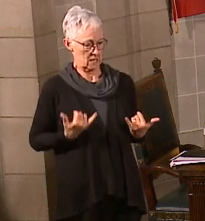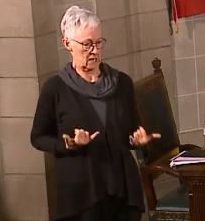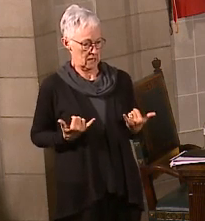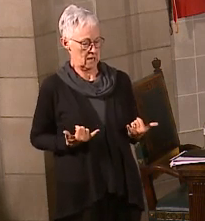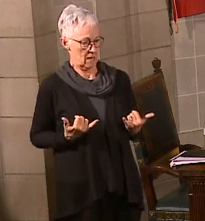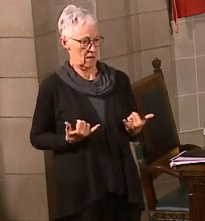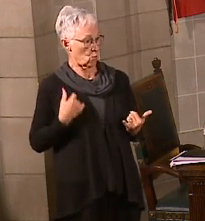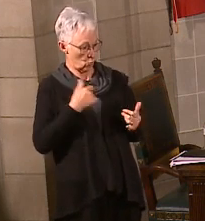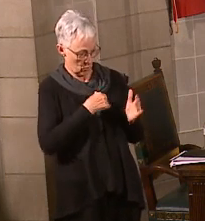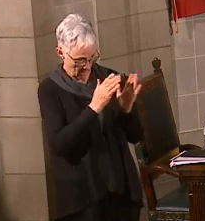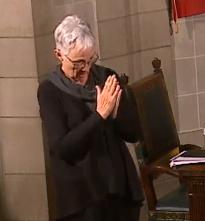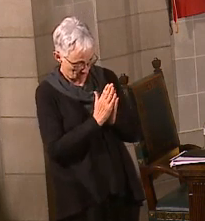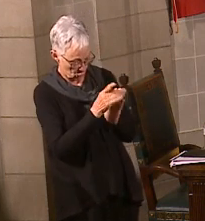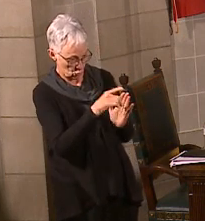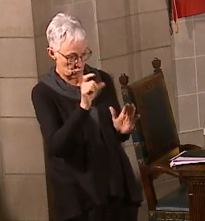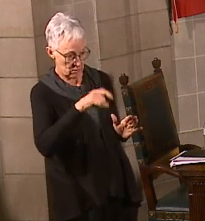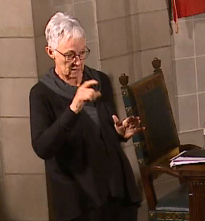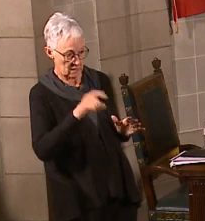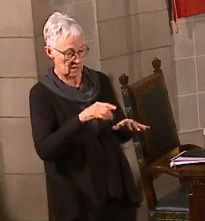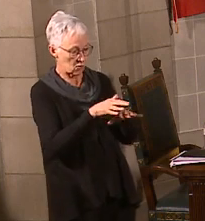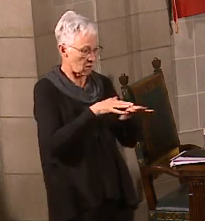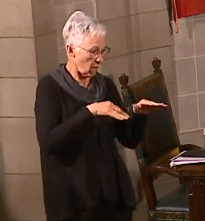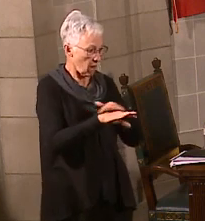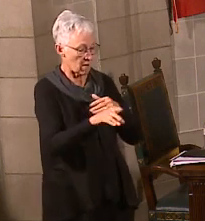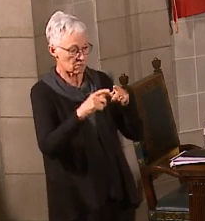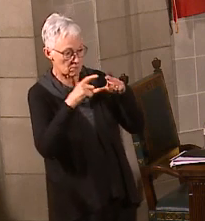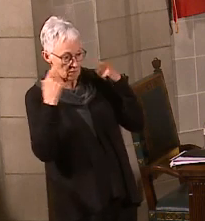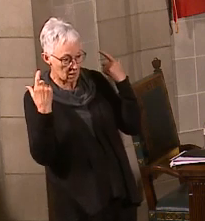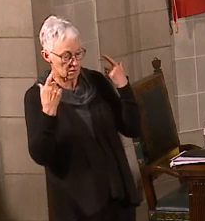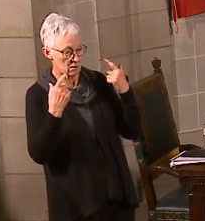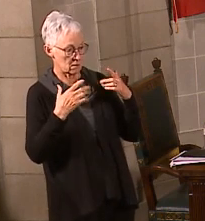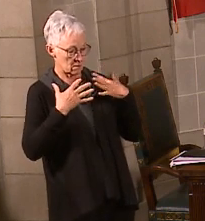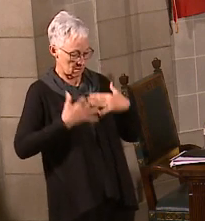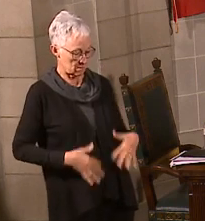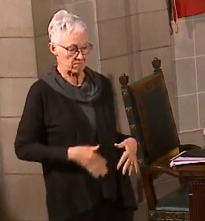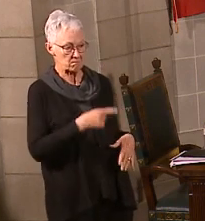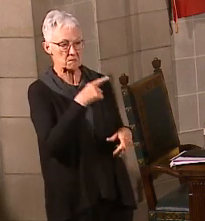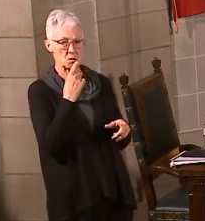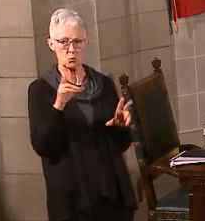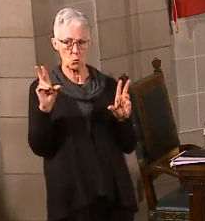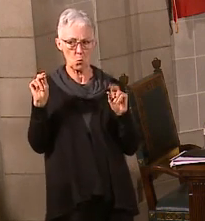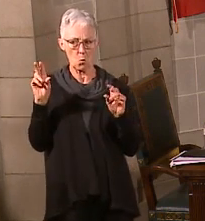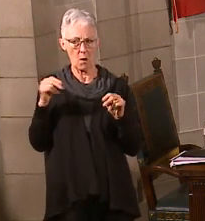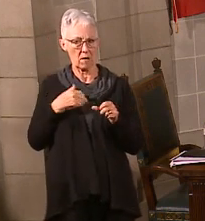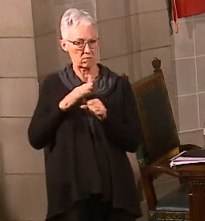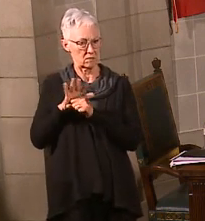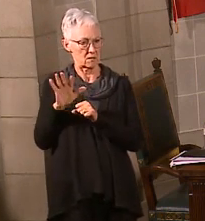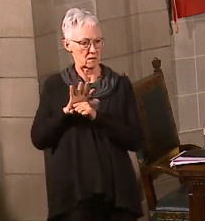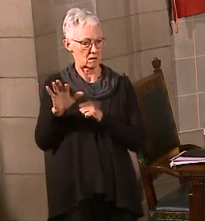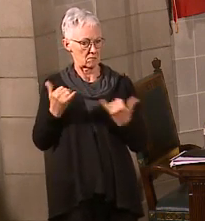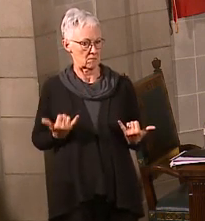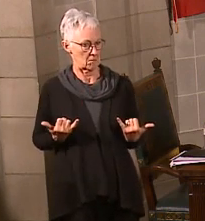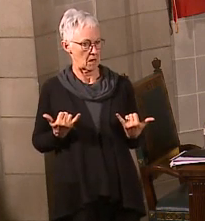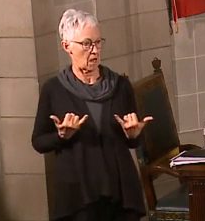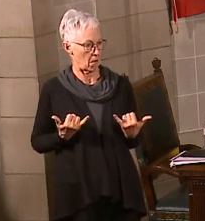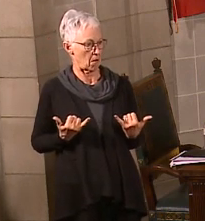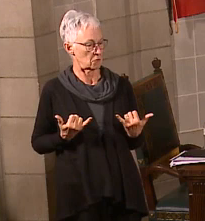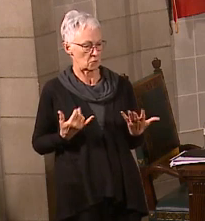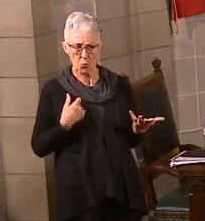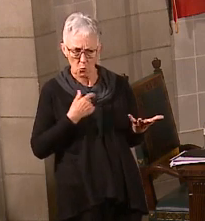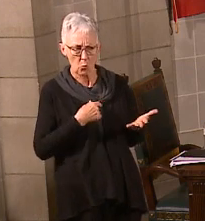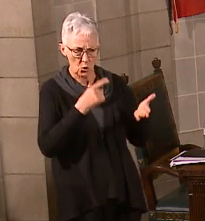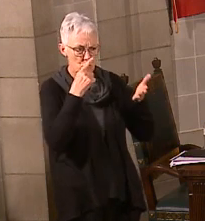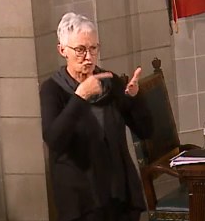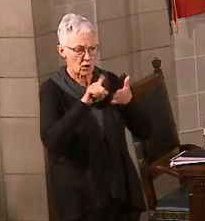about PPE and their resources with regard to that personal protection equipment is adequate in Grand Island. So they're feeling, fine from that standpoint.